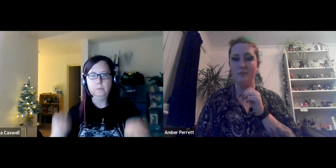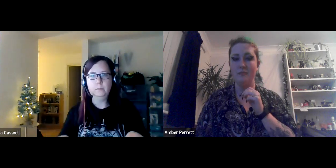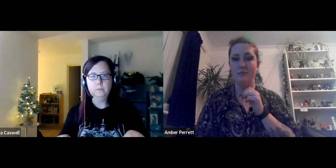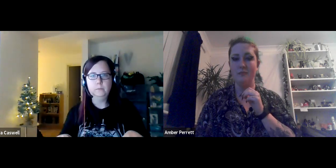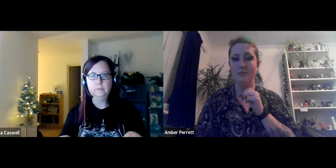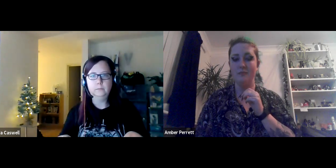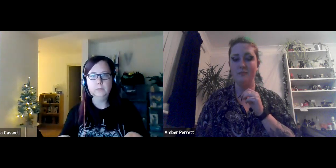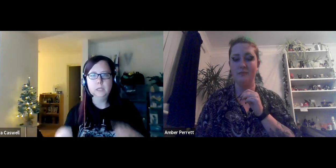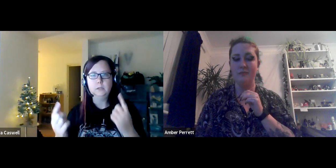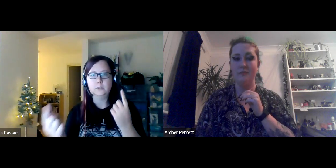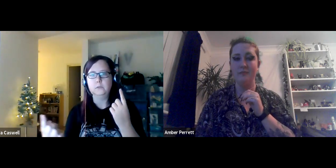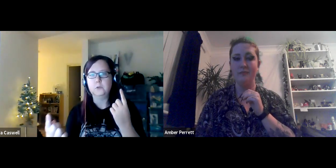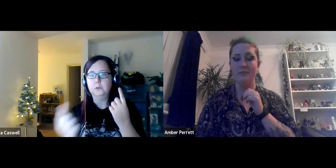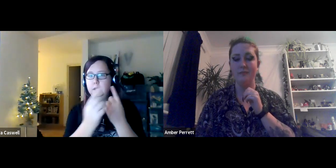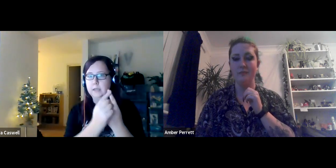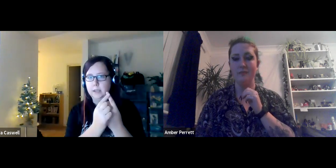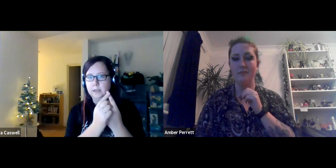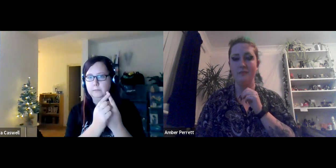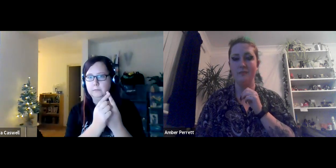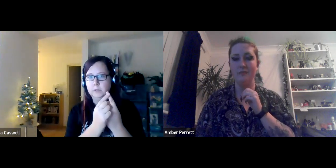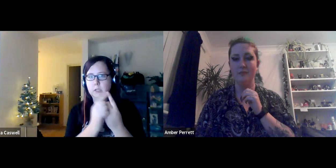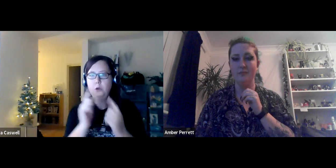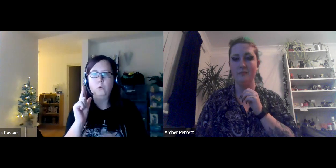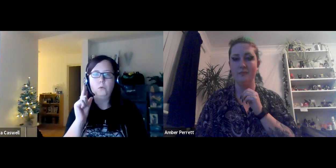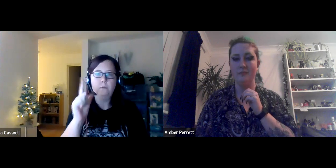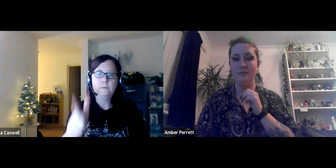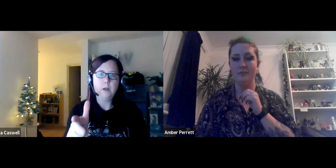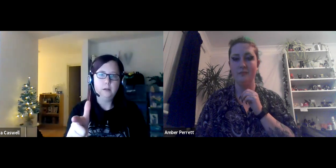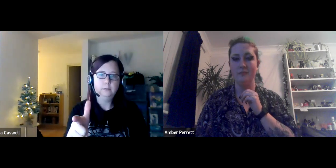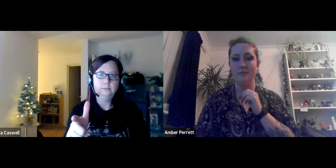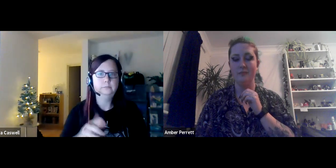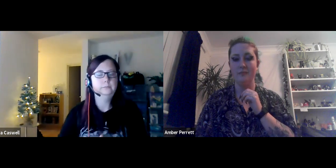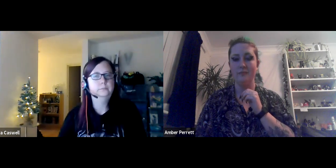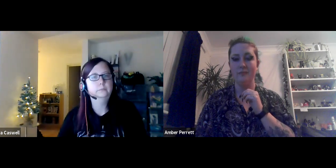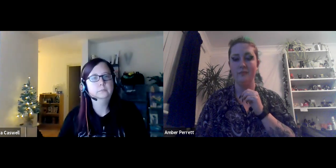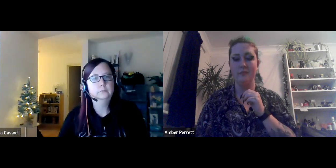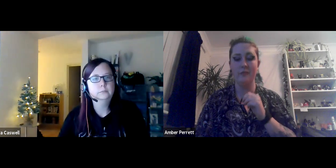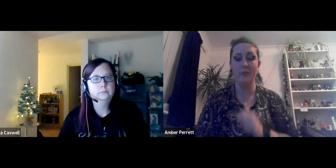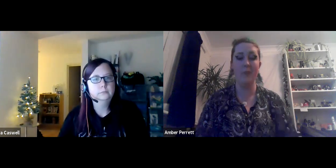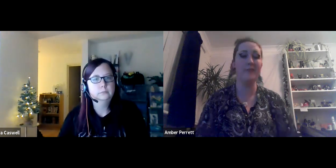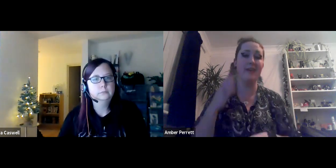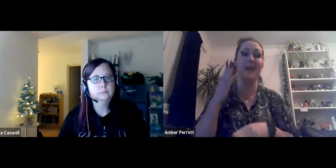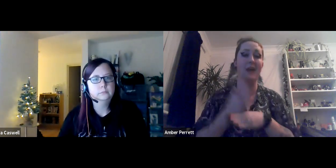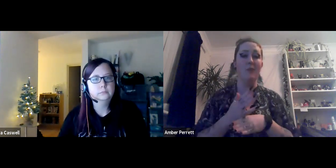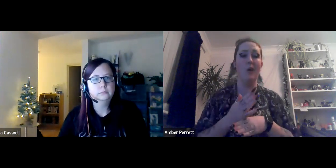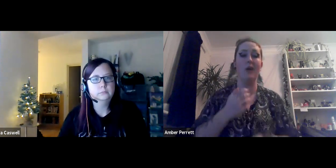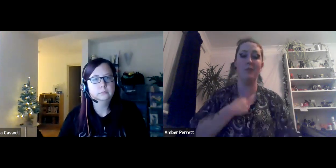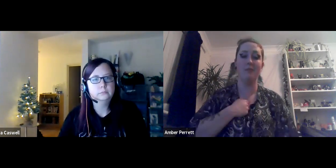home. So you've got near or far. So I would say, yeah, work